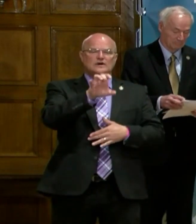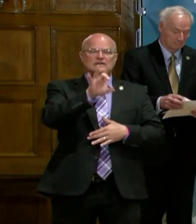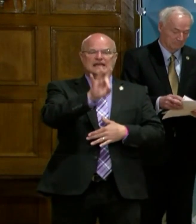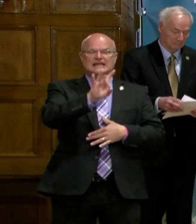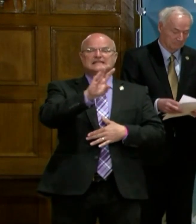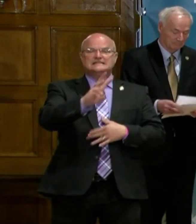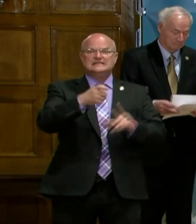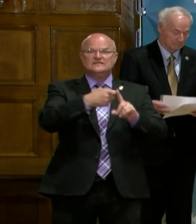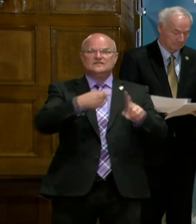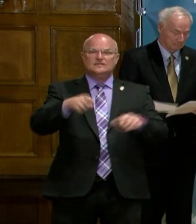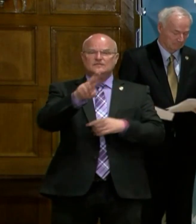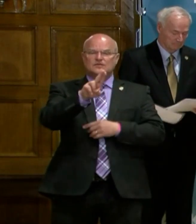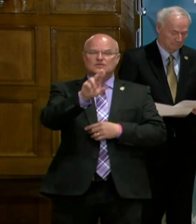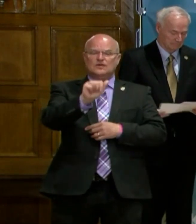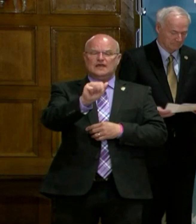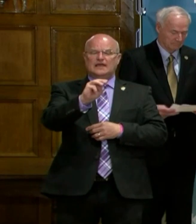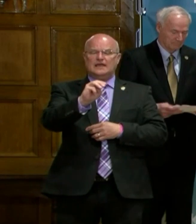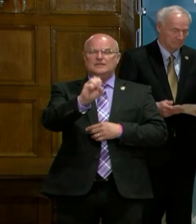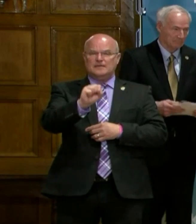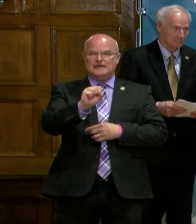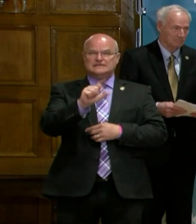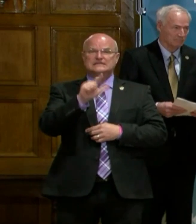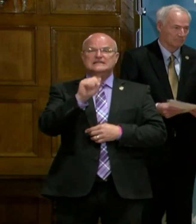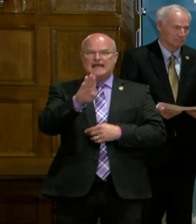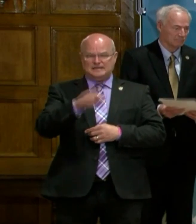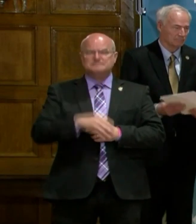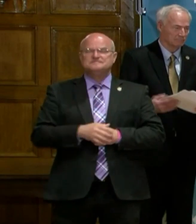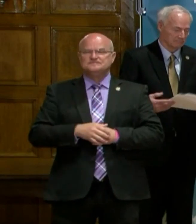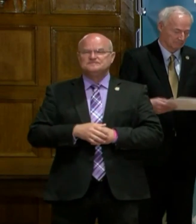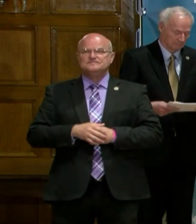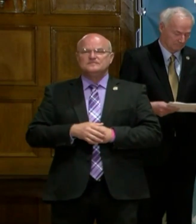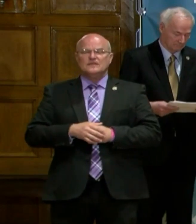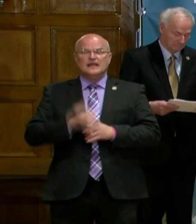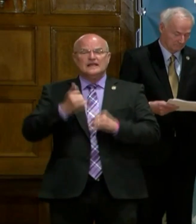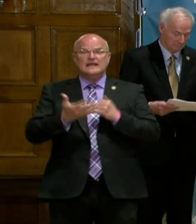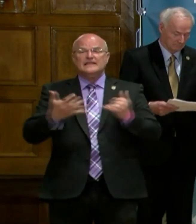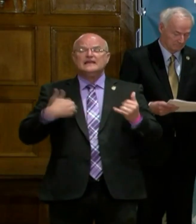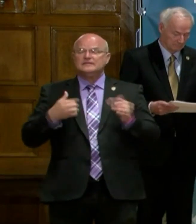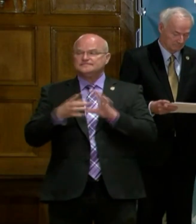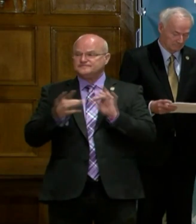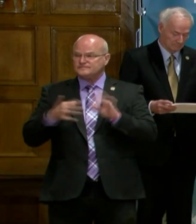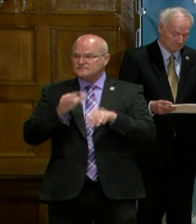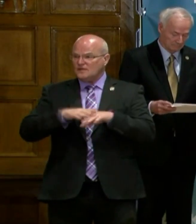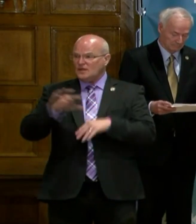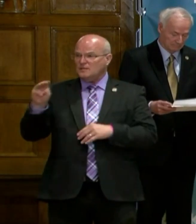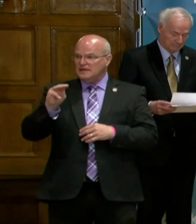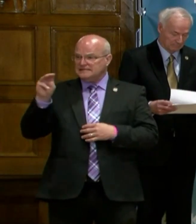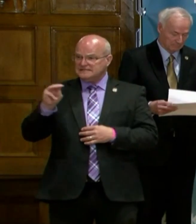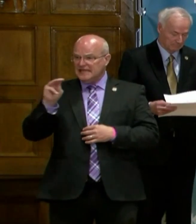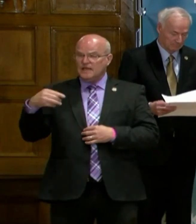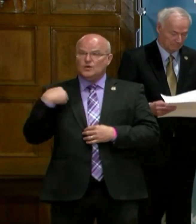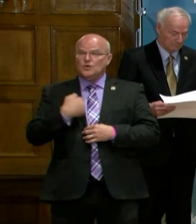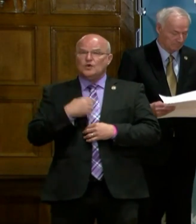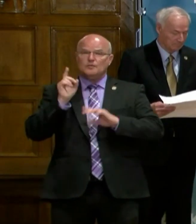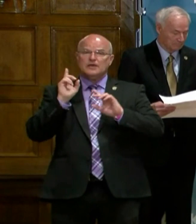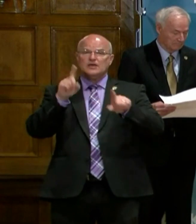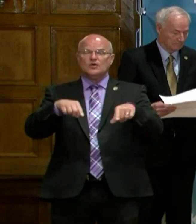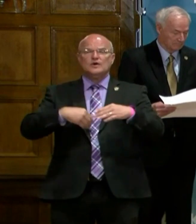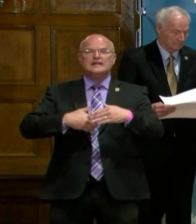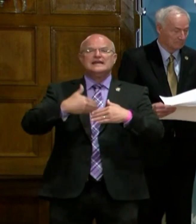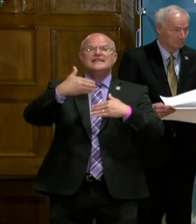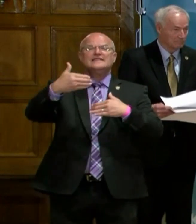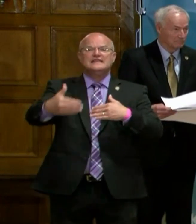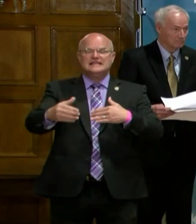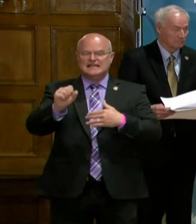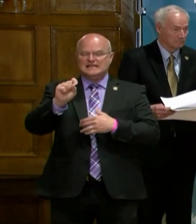the UAMS lab. The last thing I'd like to mention is that on Monday we will be going to the